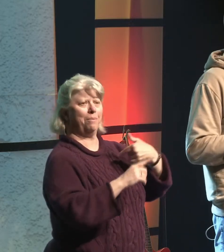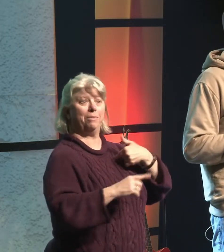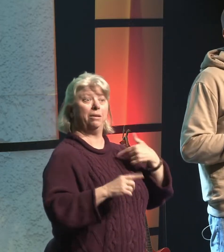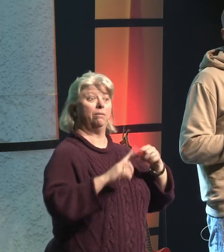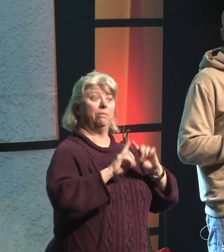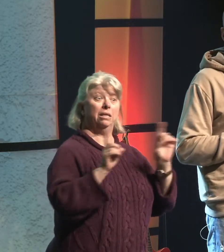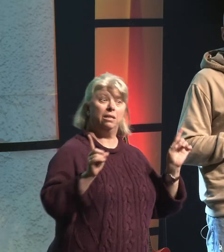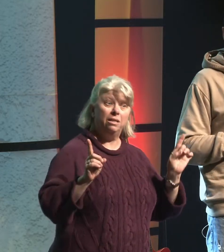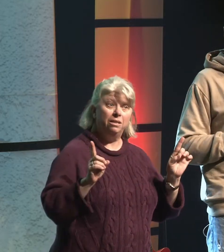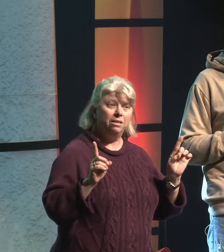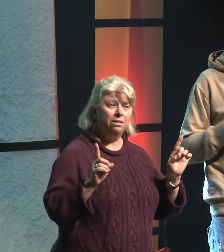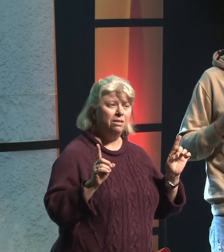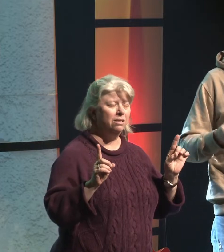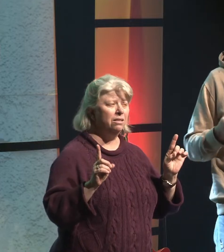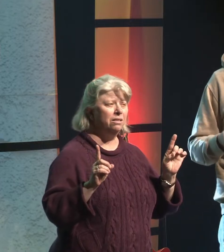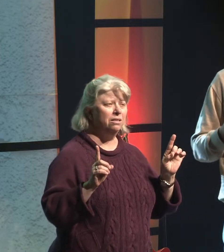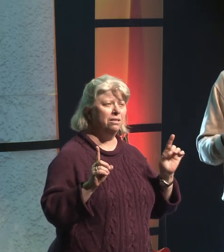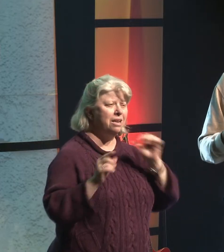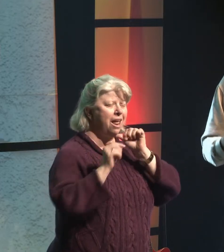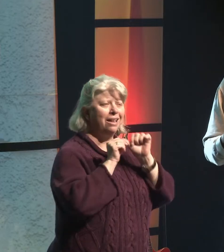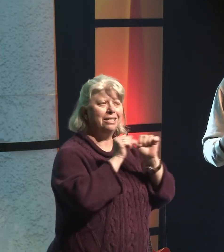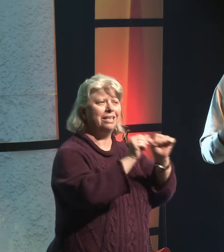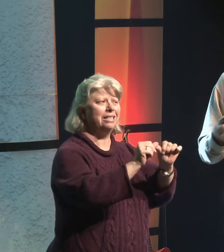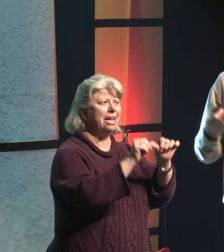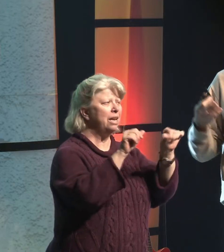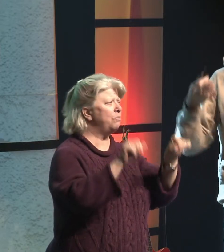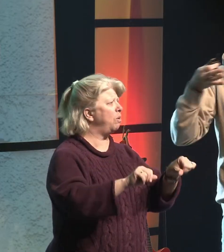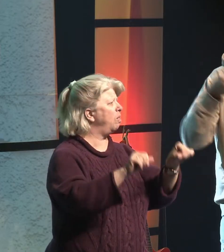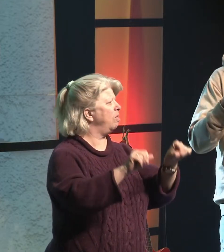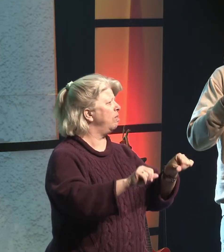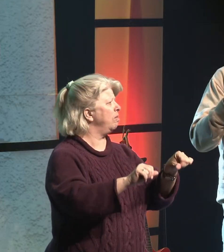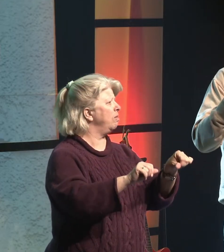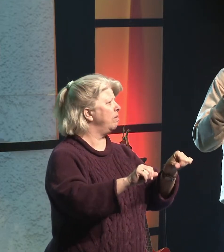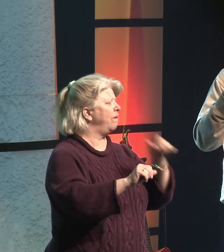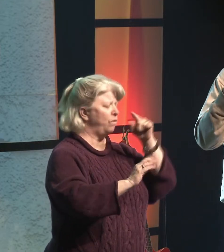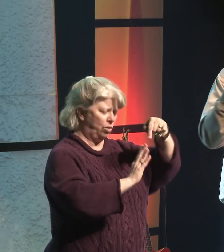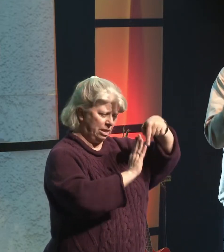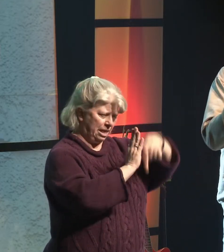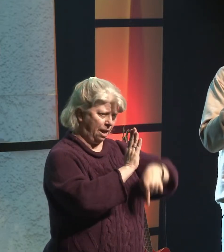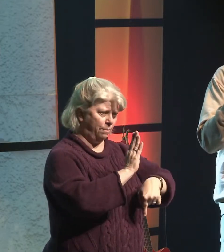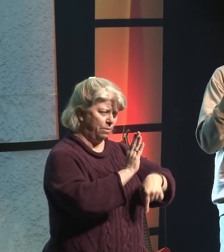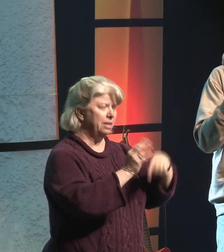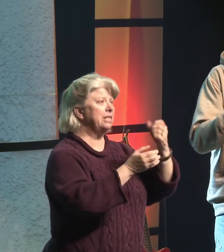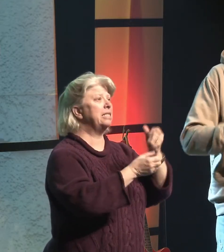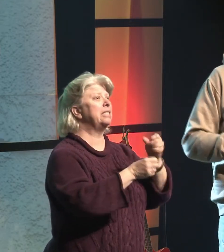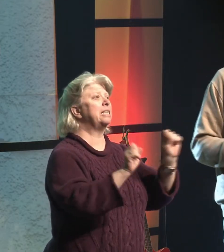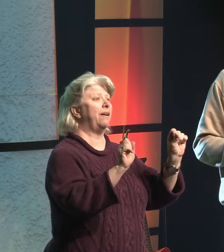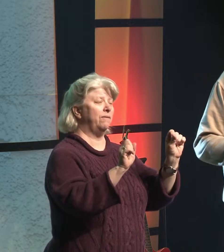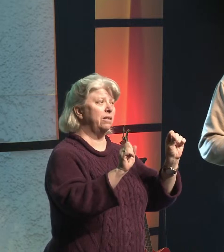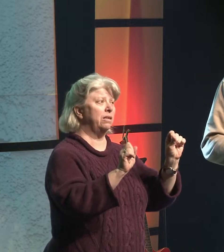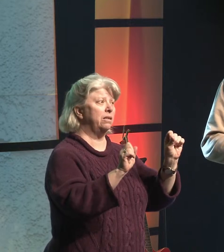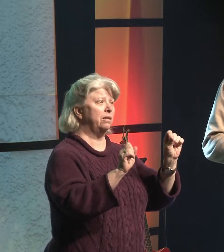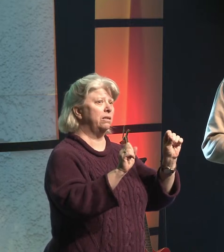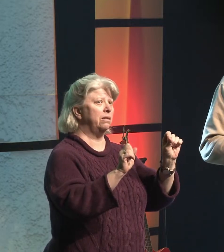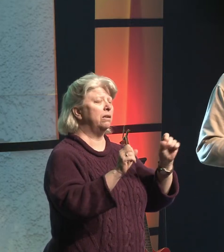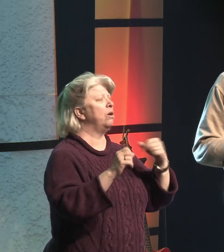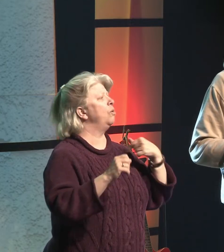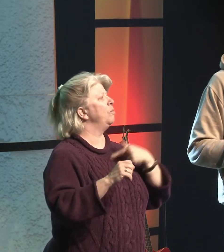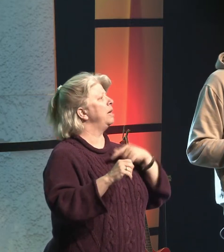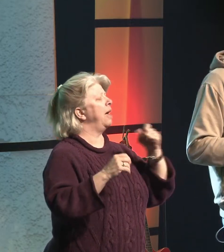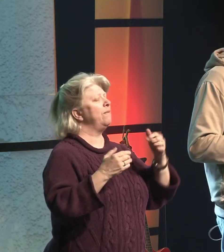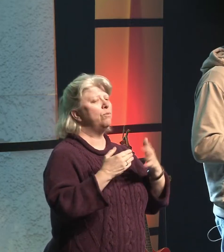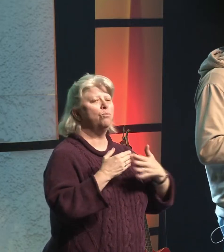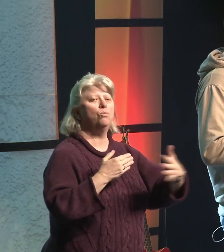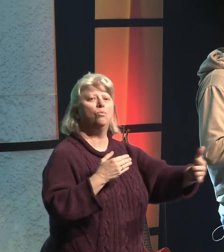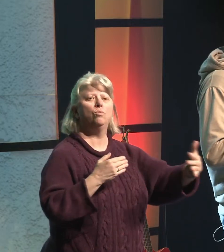but it's not sustainable in terms of like depth of safety and security. Like we have to move